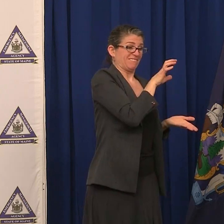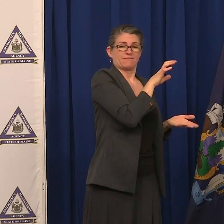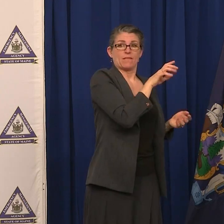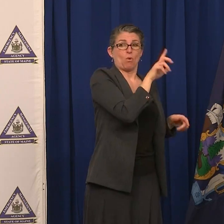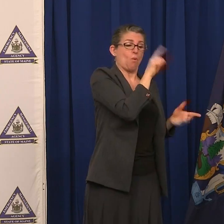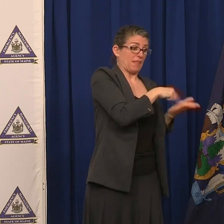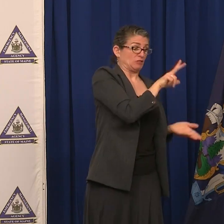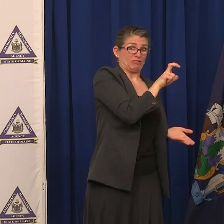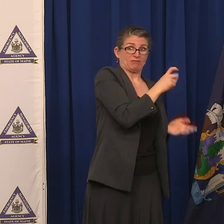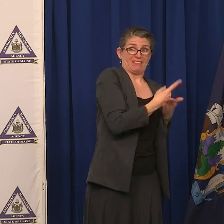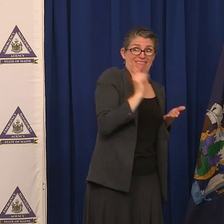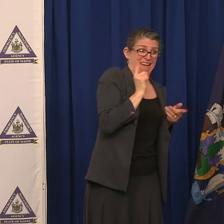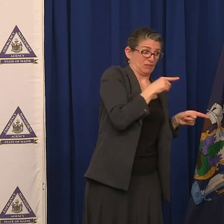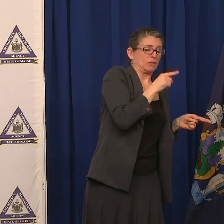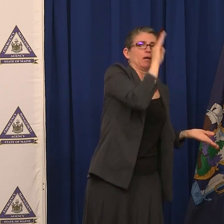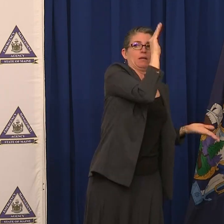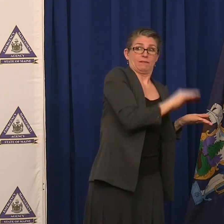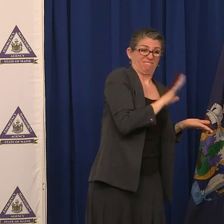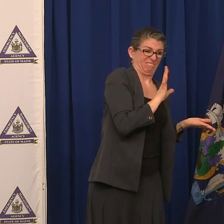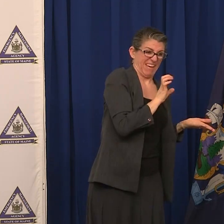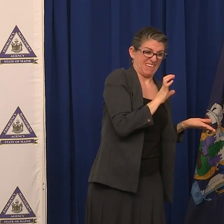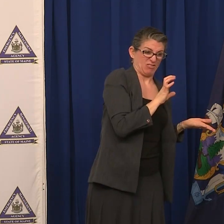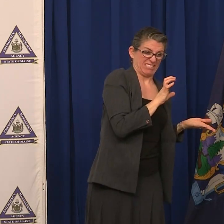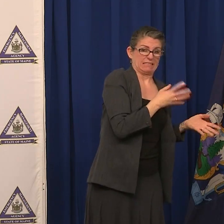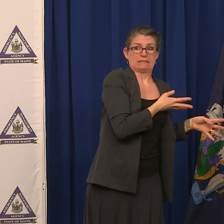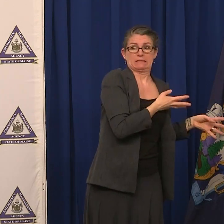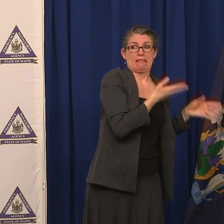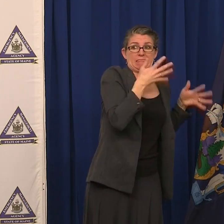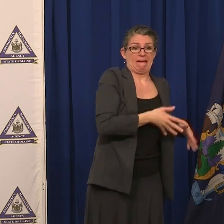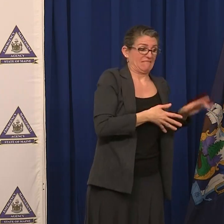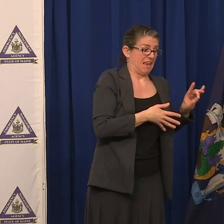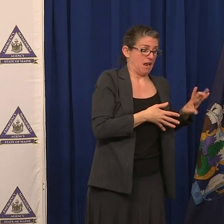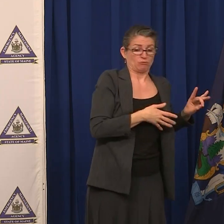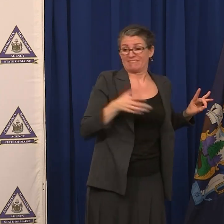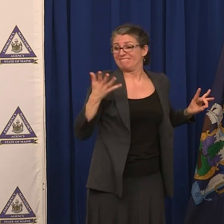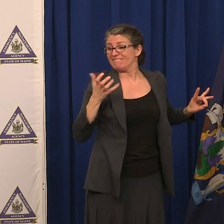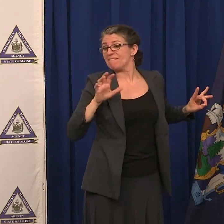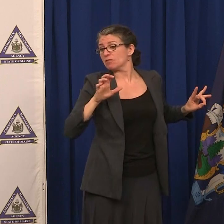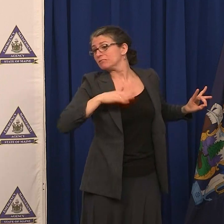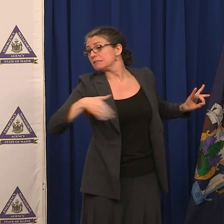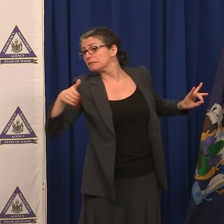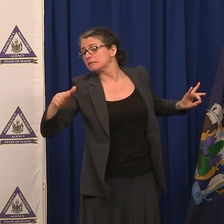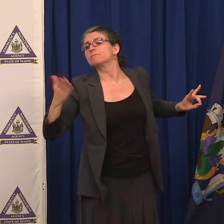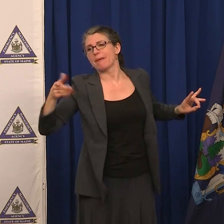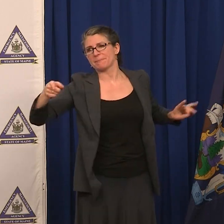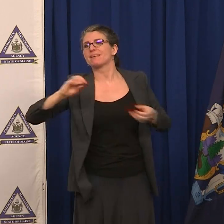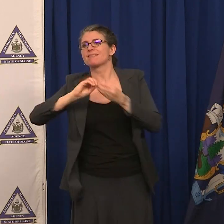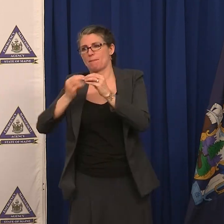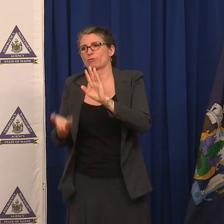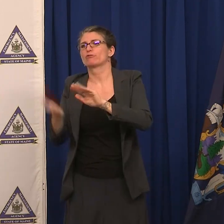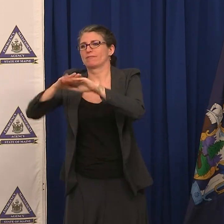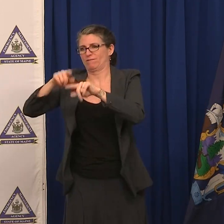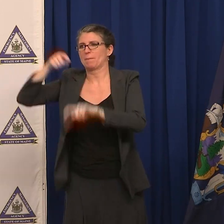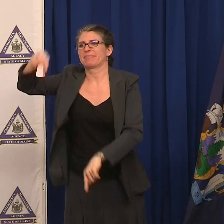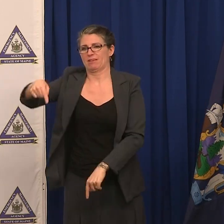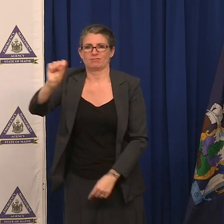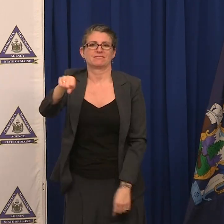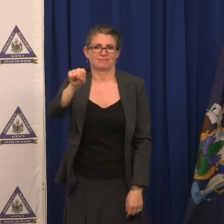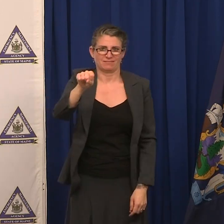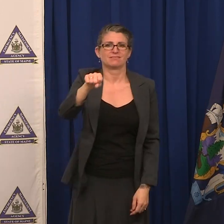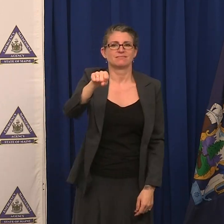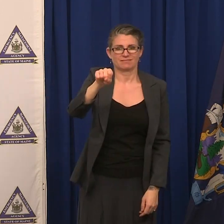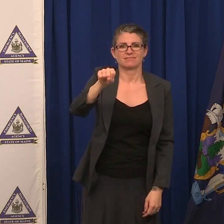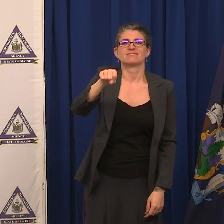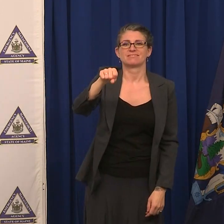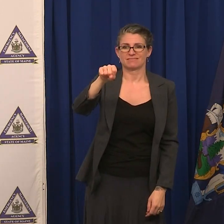there's more testing going on. That's always a possibility in any outbreak. But the other possibility that we have to be equally concerned about